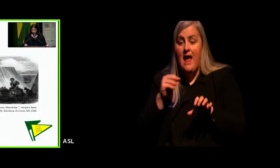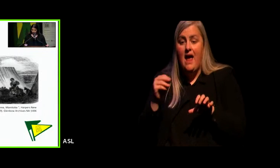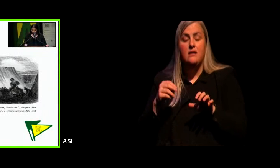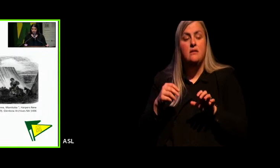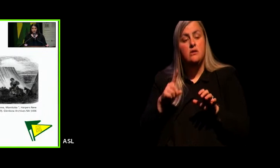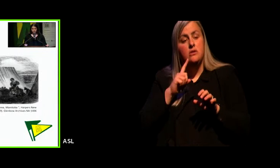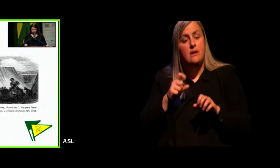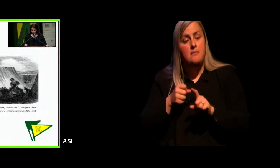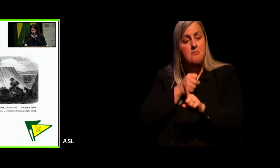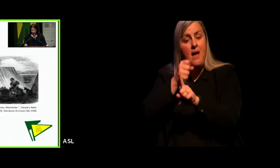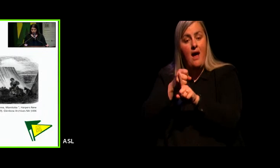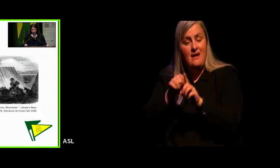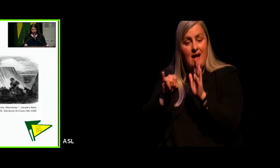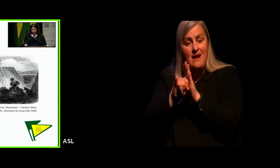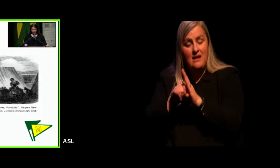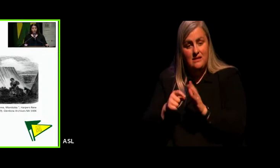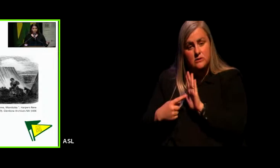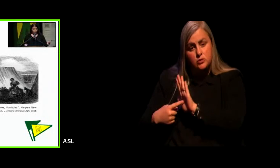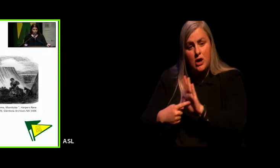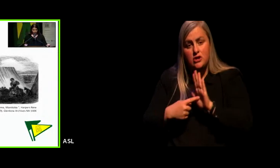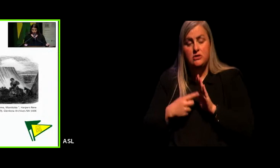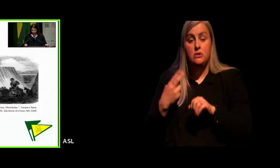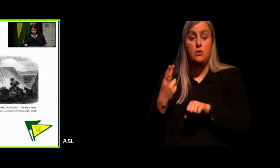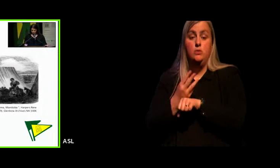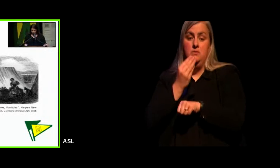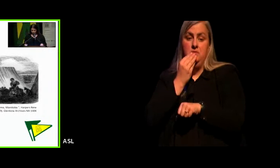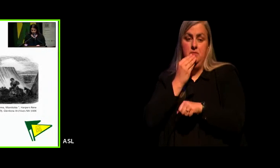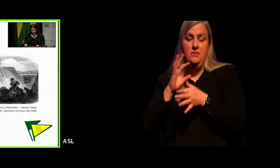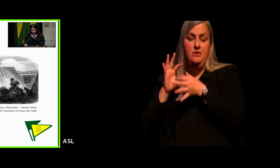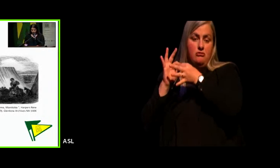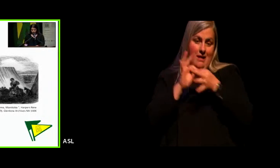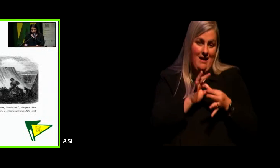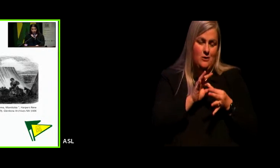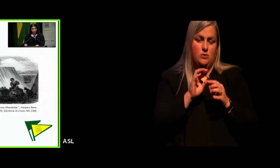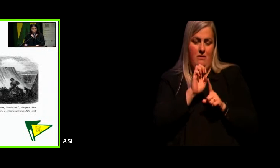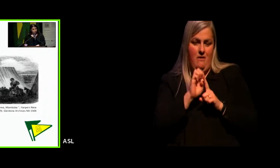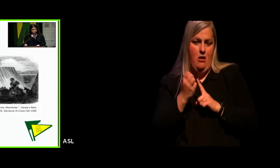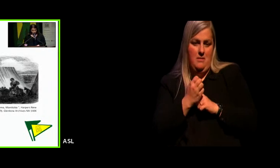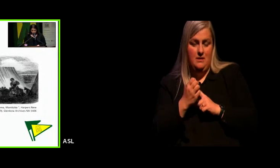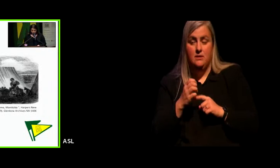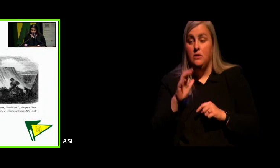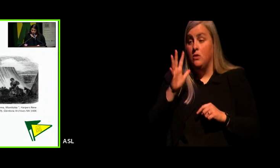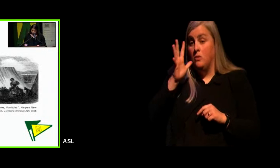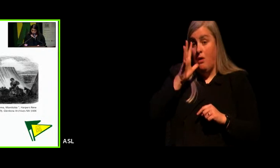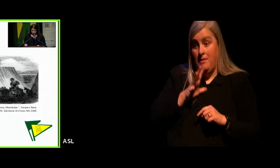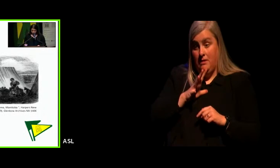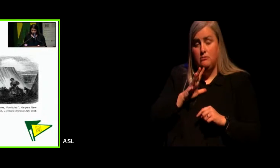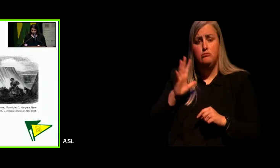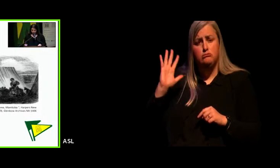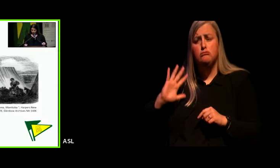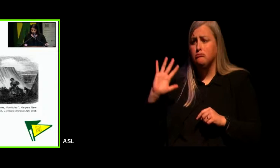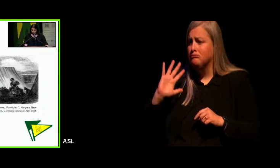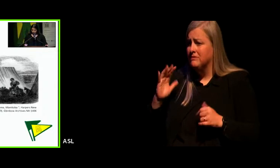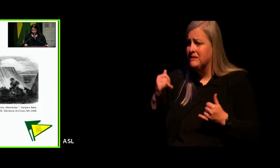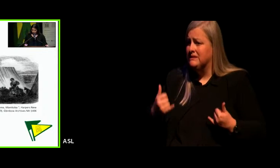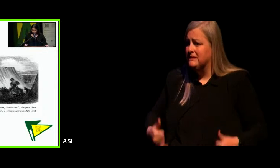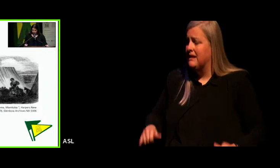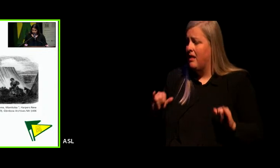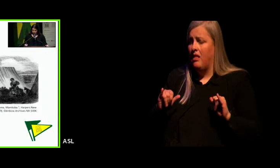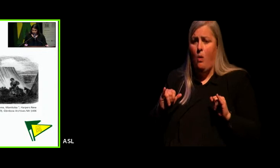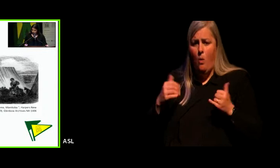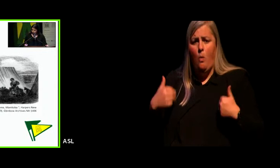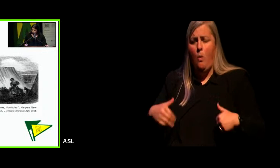construction of identity using food and the relation with the environment. Women were, and of course still are, very